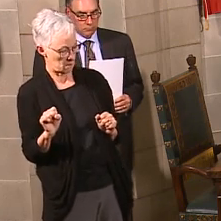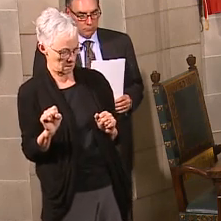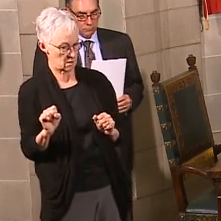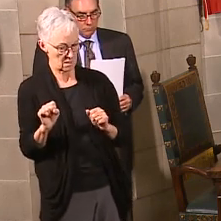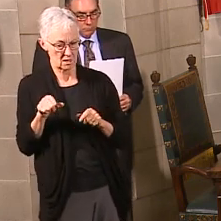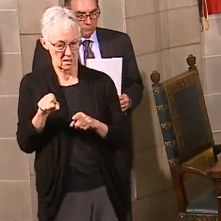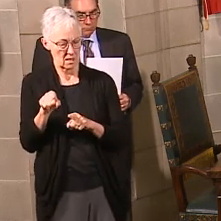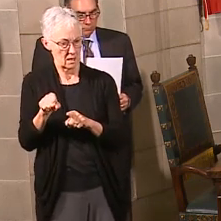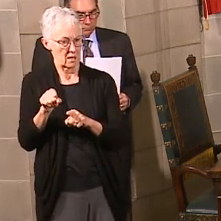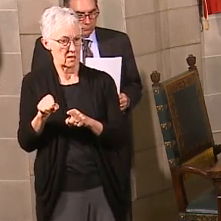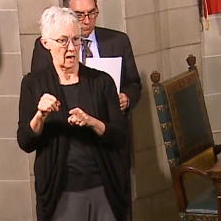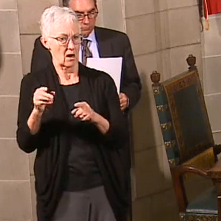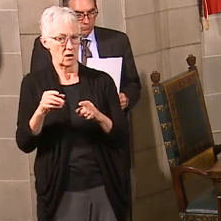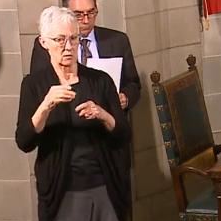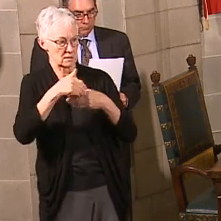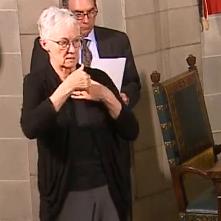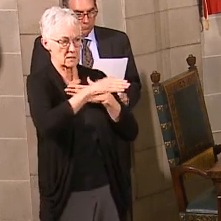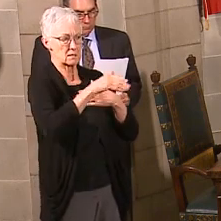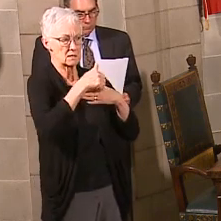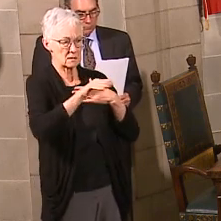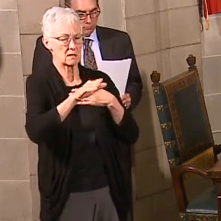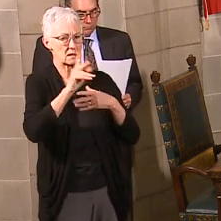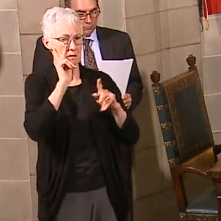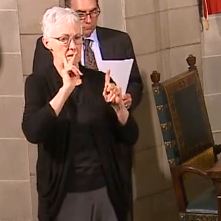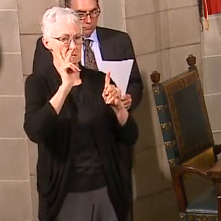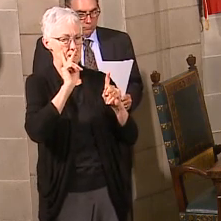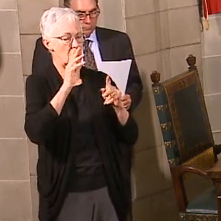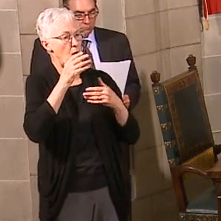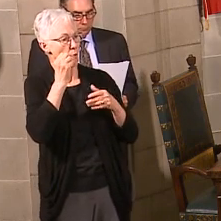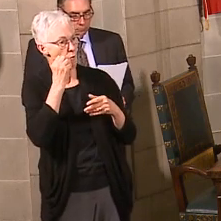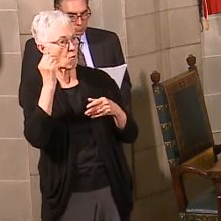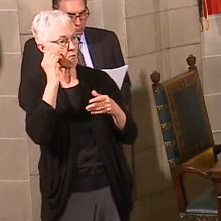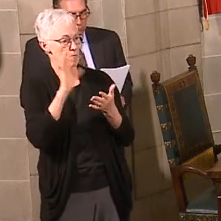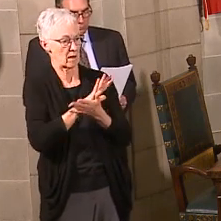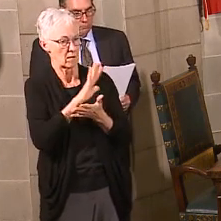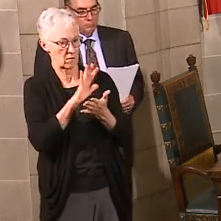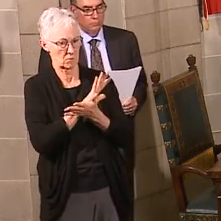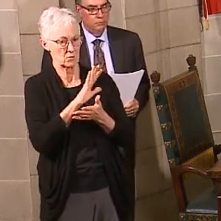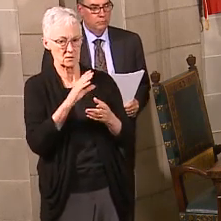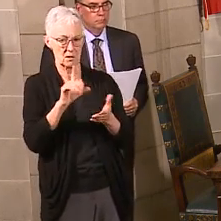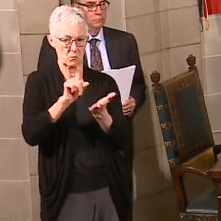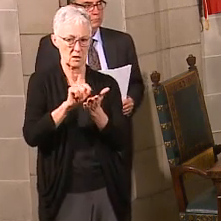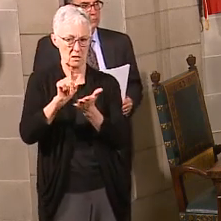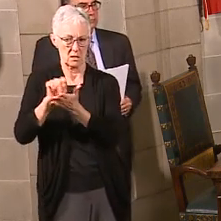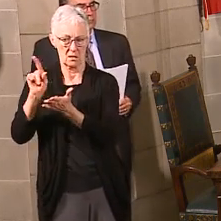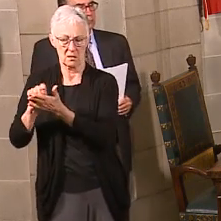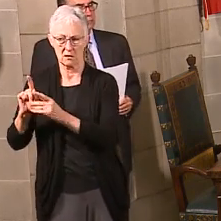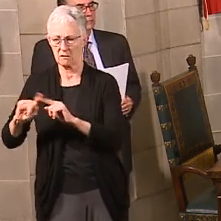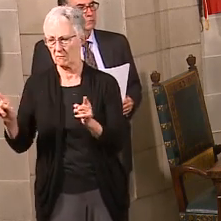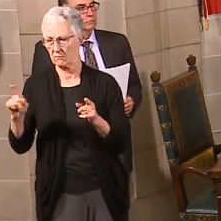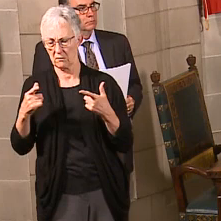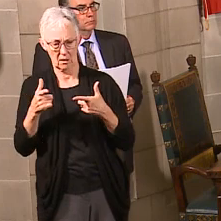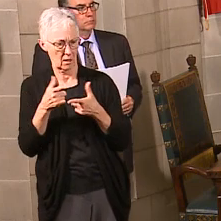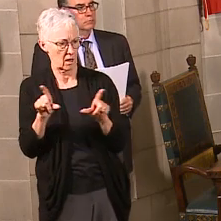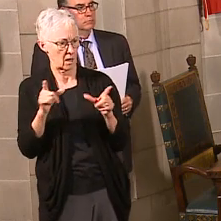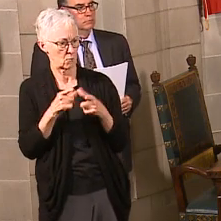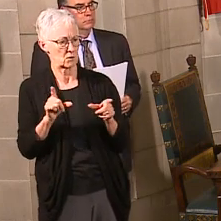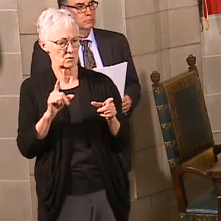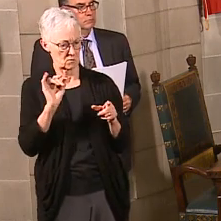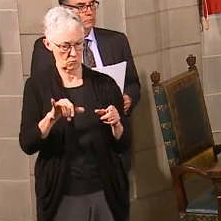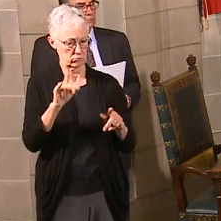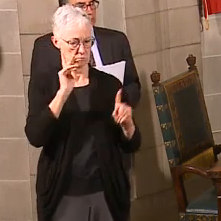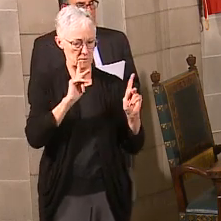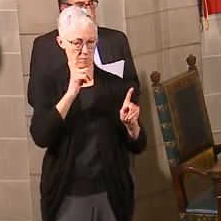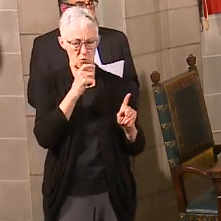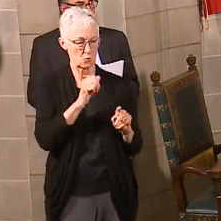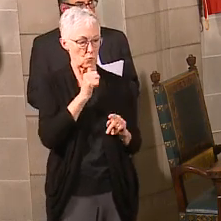they're sending handbills home with people taught in Spanish, obviously English, Somali, written in Arabic, to be able to